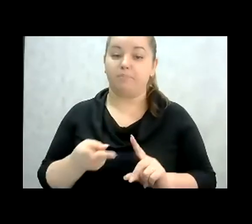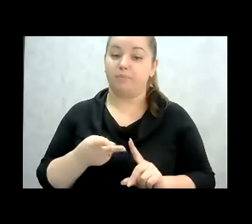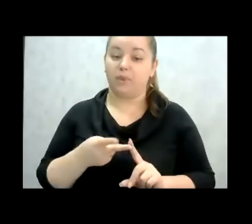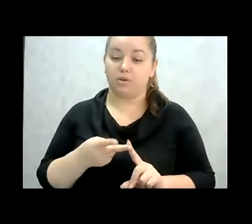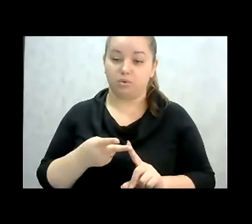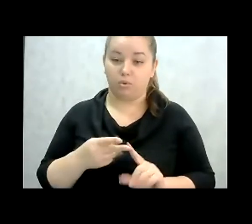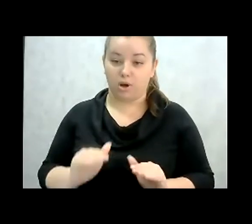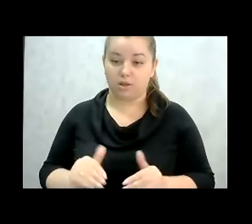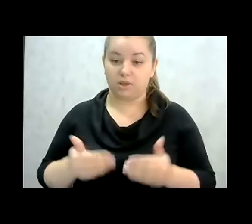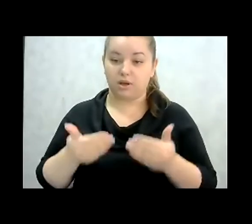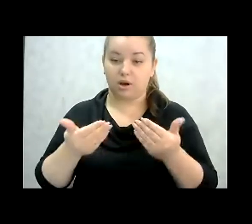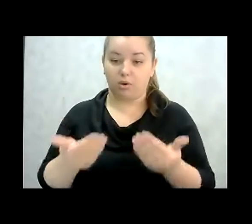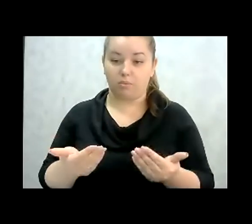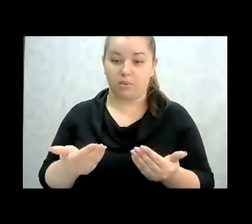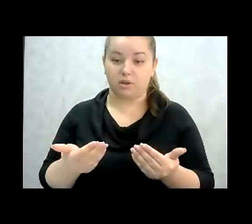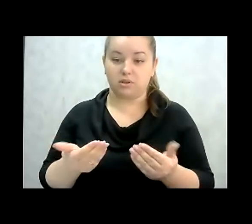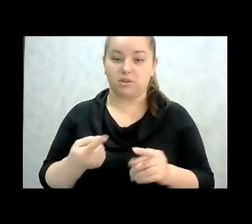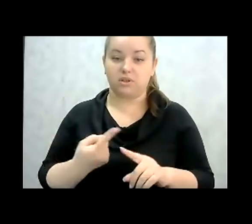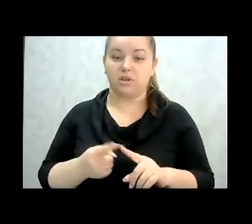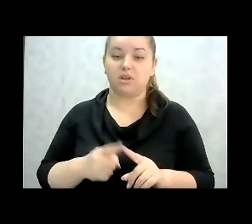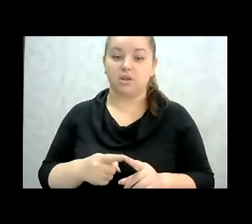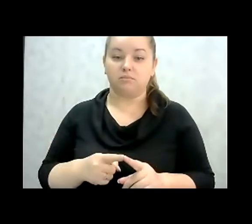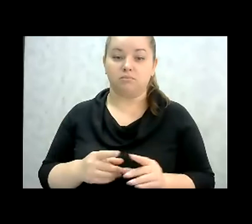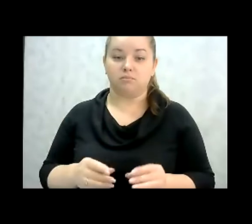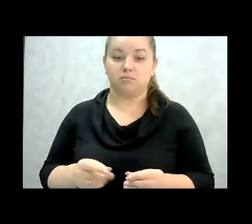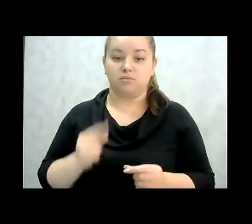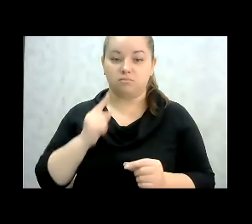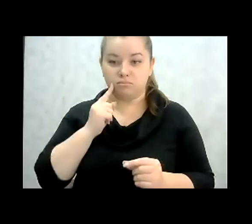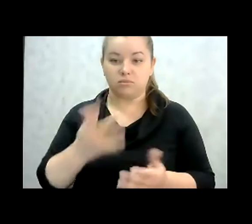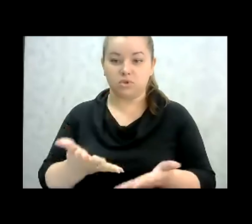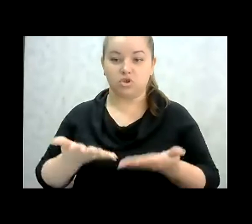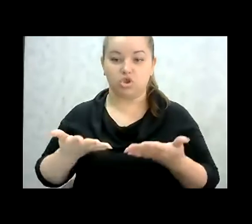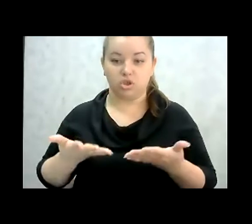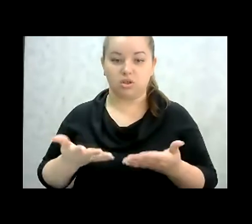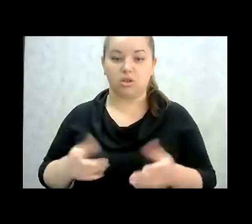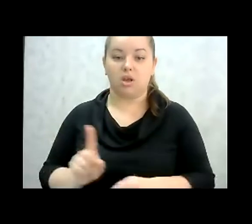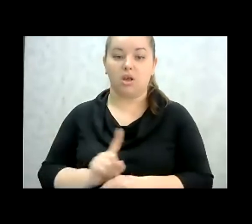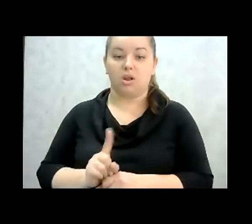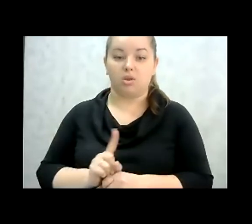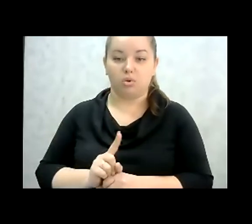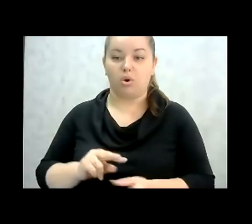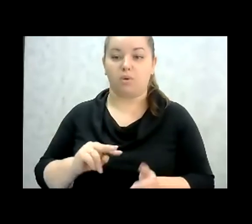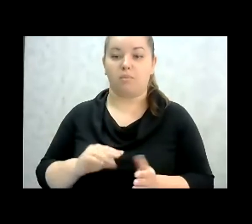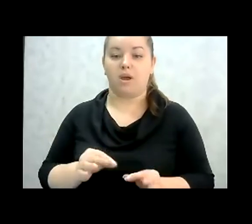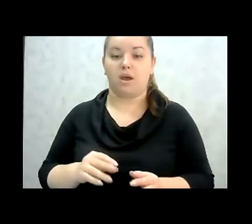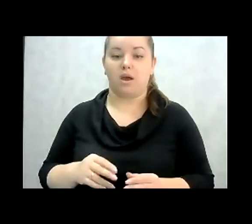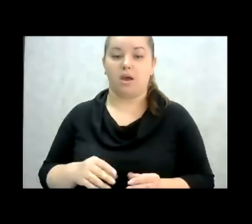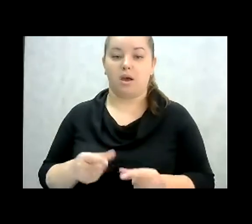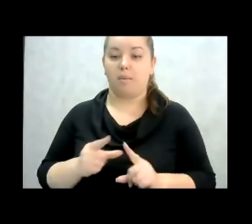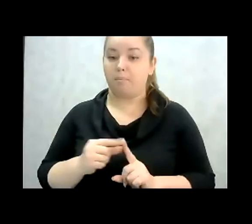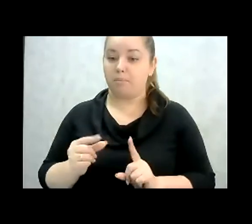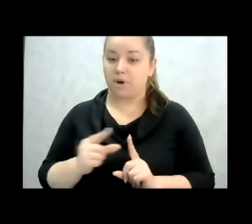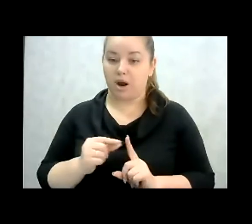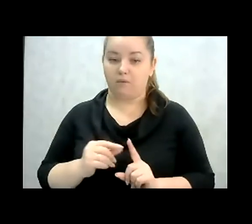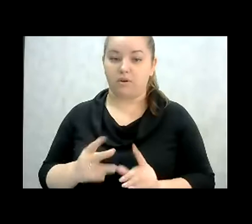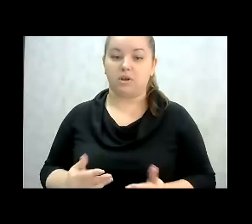bodies, which are absolutely necessary in order to overcome the difficulties and challenges. I'm thinking in